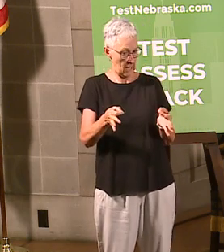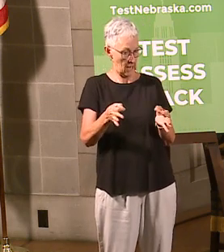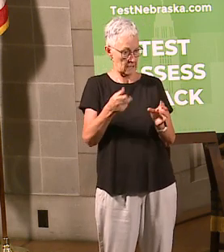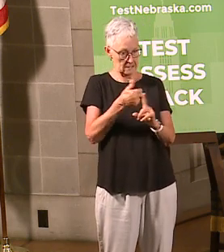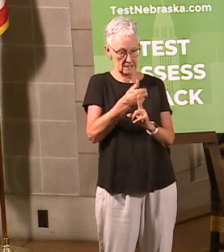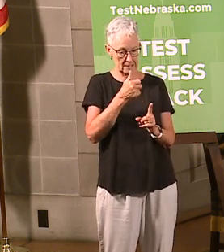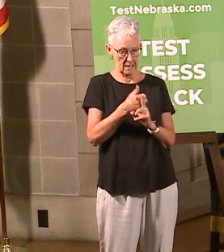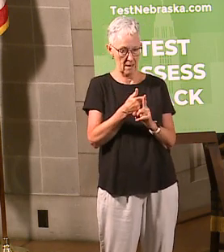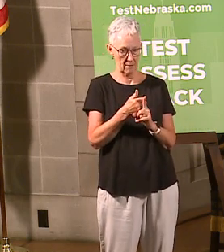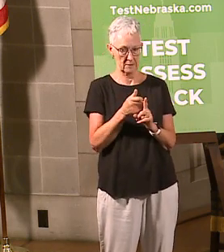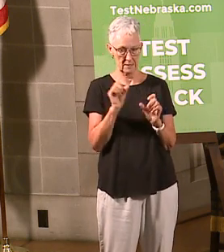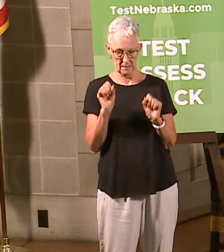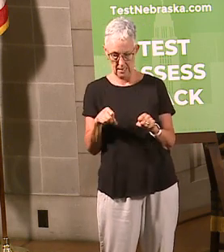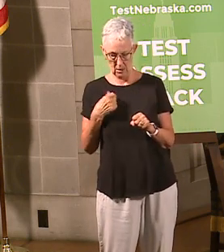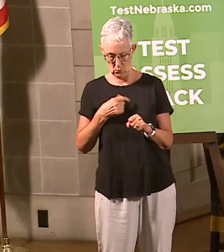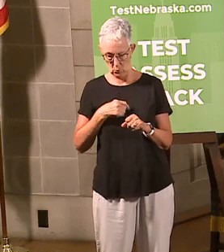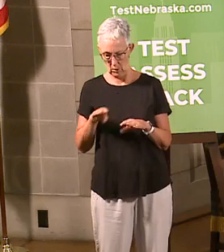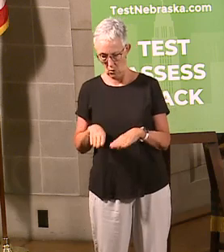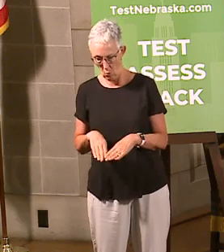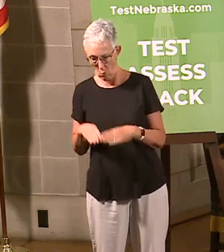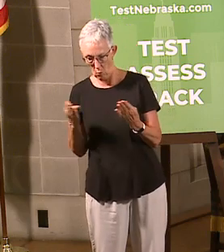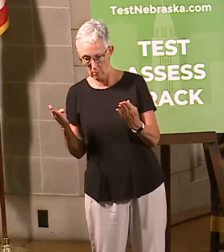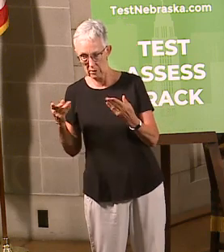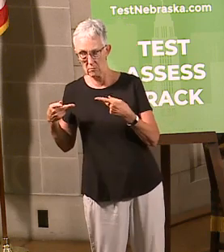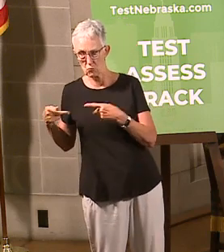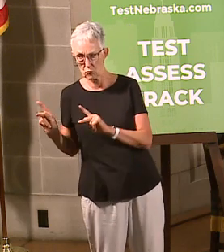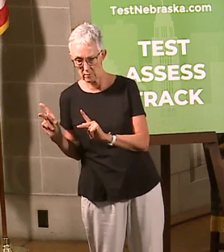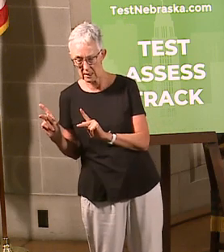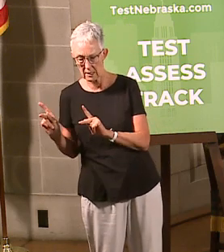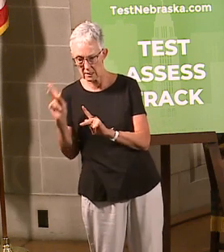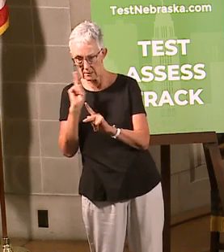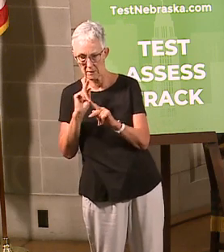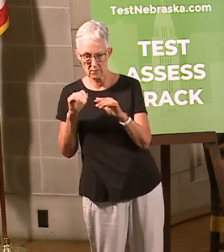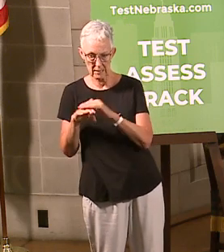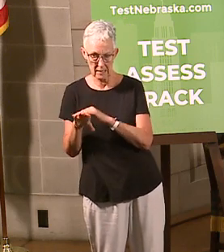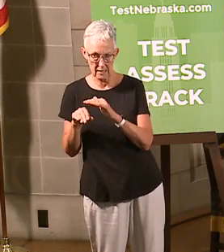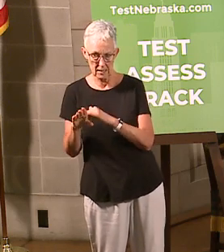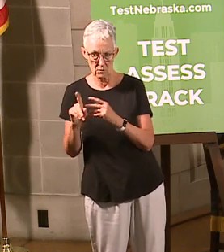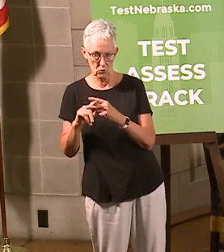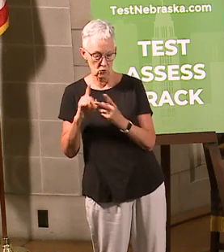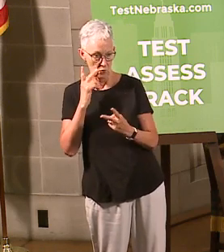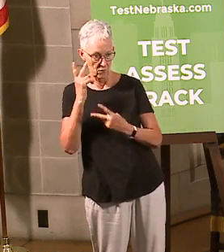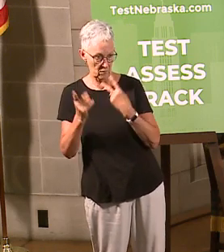and maintaining enough of the precautions to keep the residents and their staff safe as well.